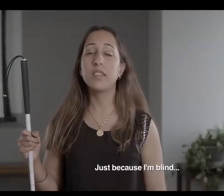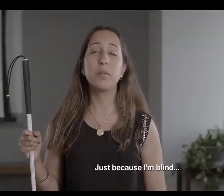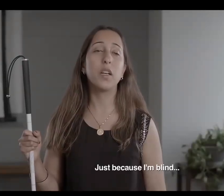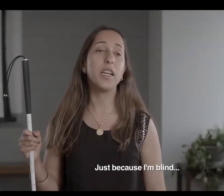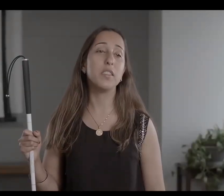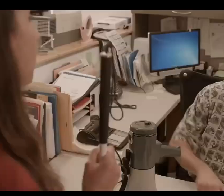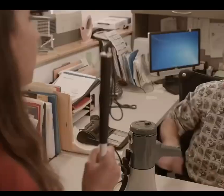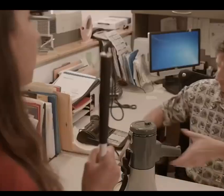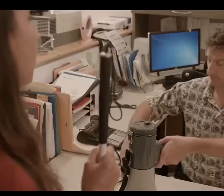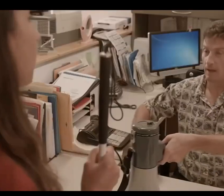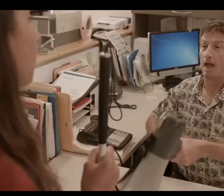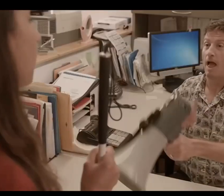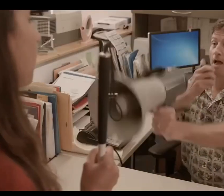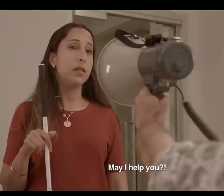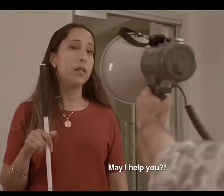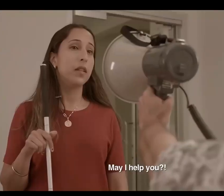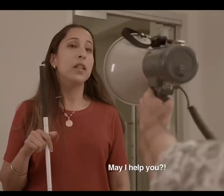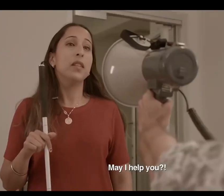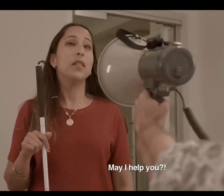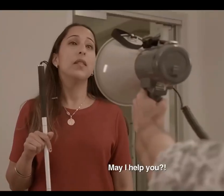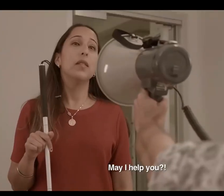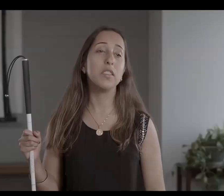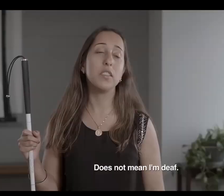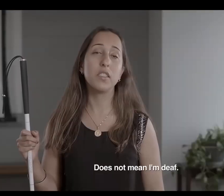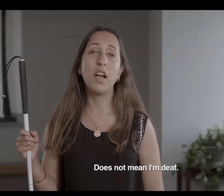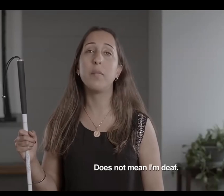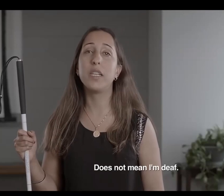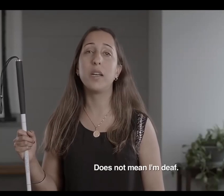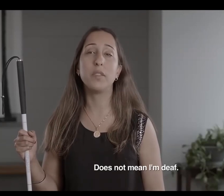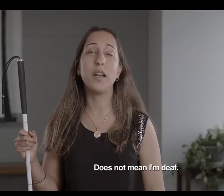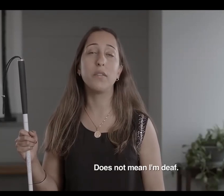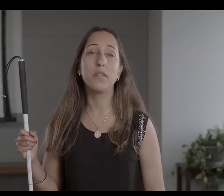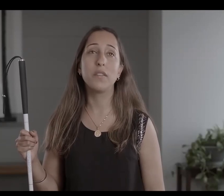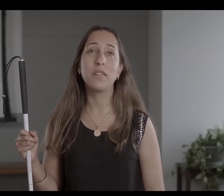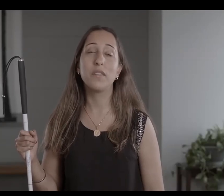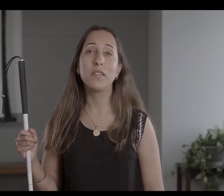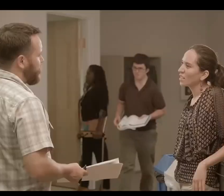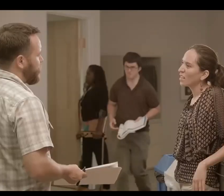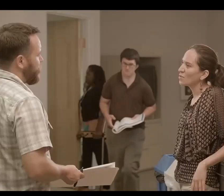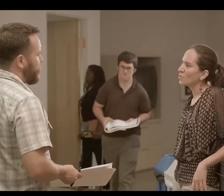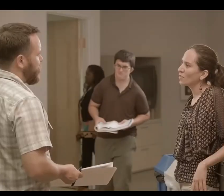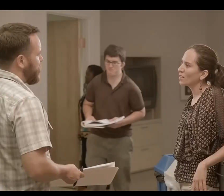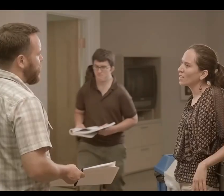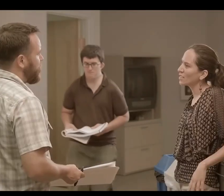Just because I'm blind. Can I help you? Does not mean I'm deaf.